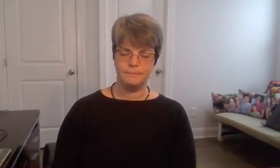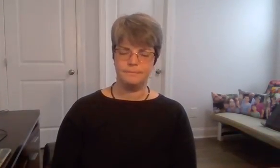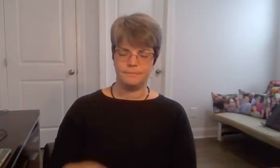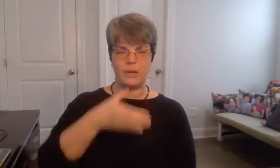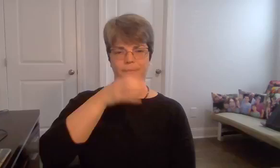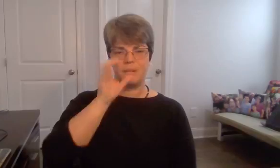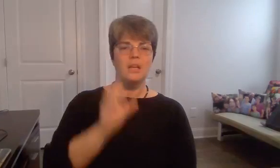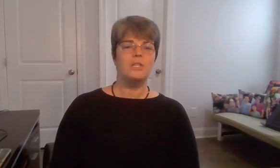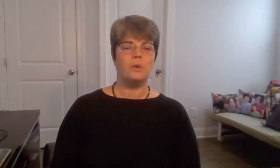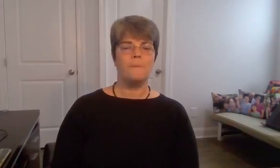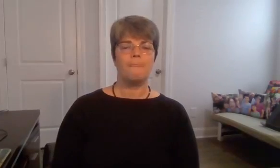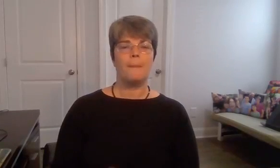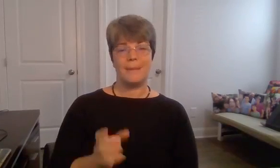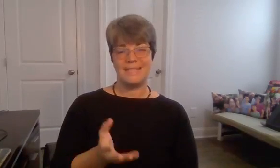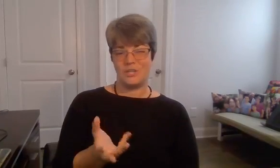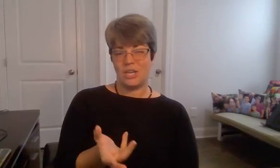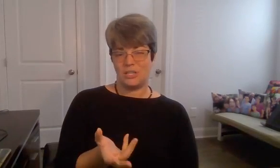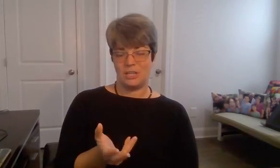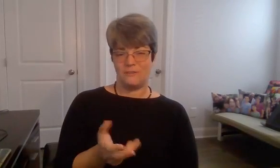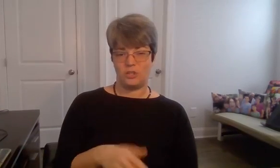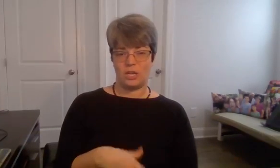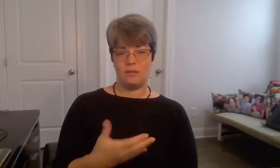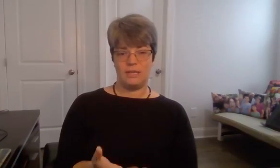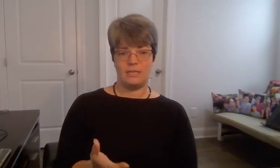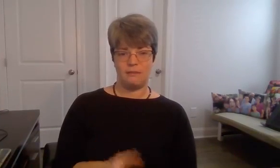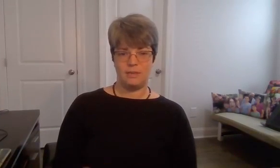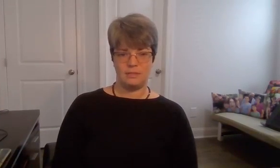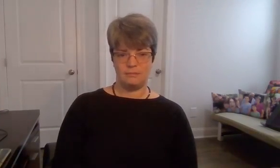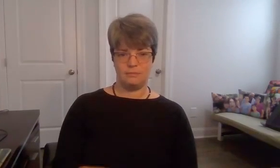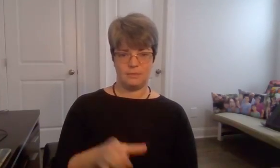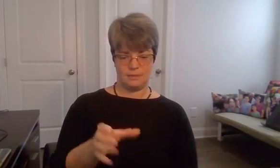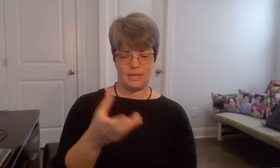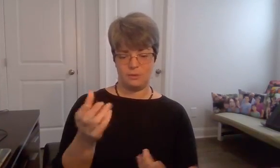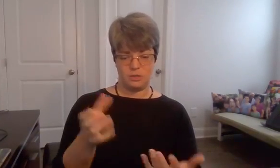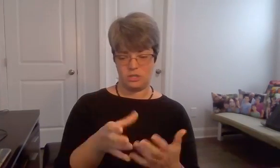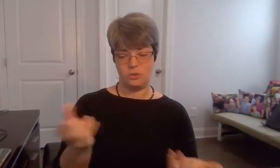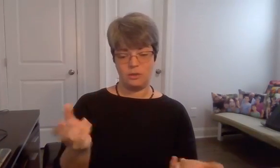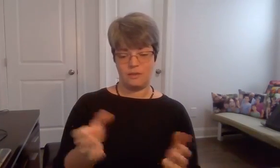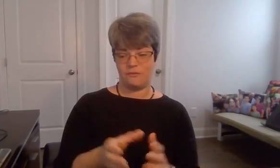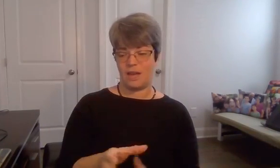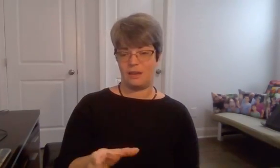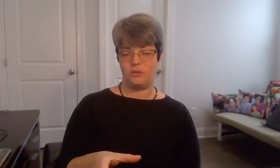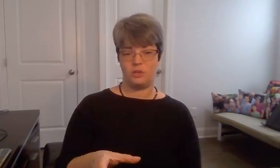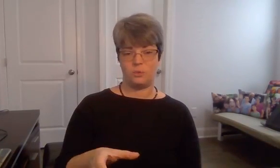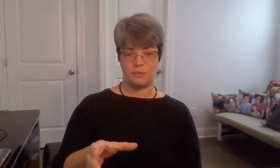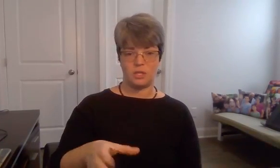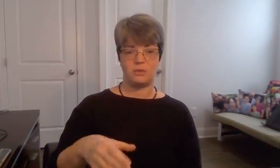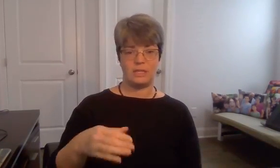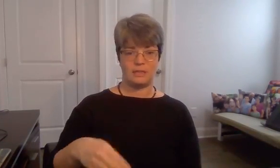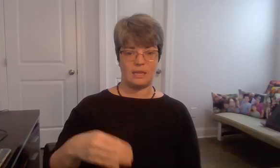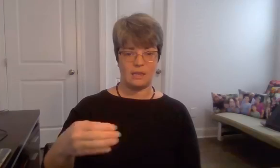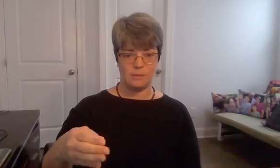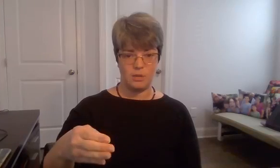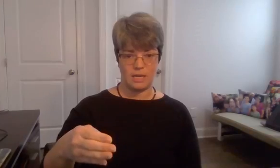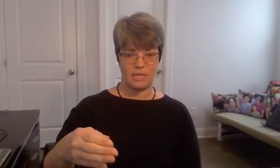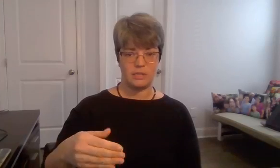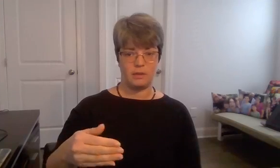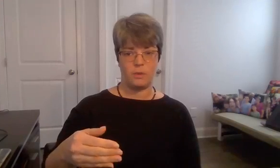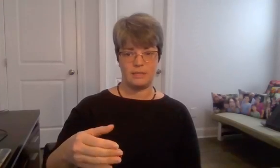So yeah. So my suggestion, if a child is having some language issues, or even if not, if you just want them to understand that they can communicate to request